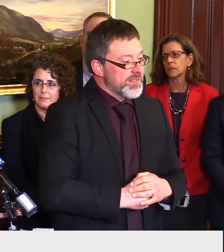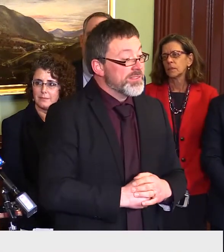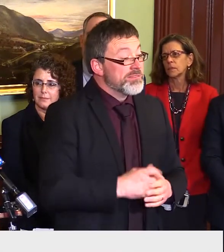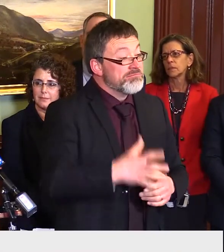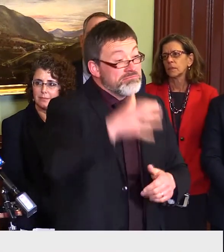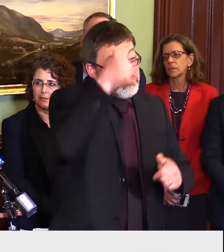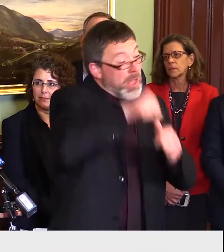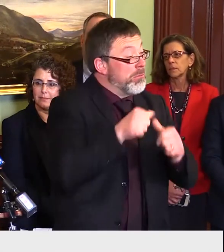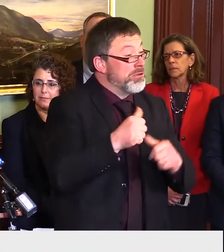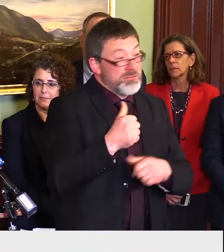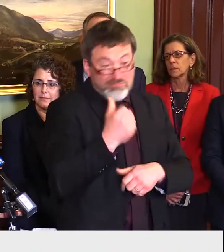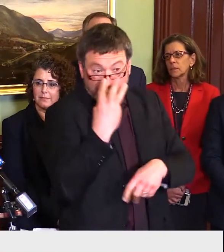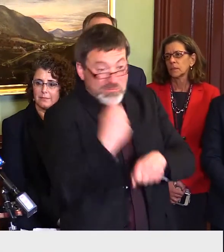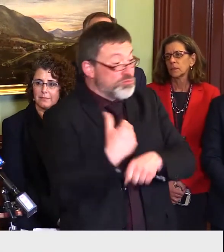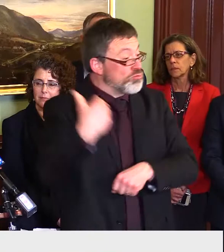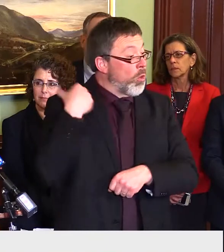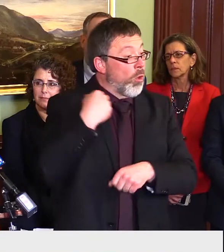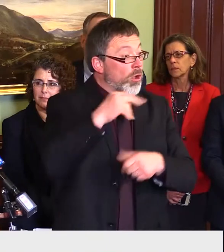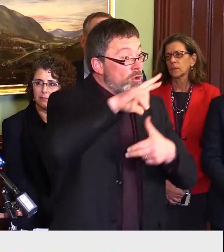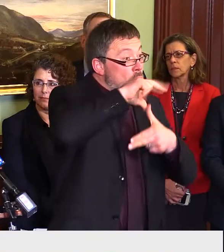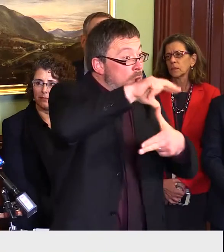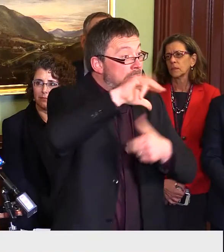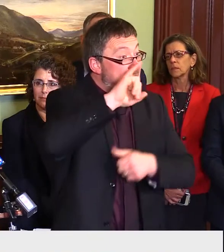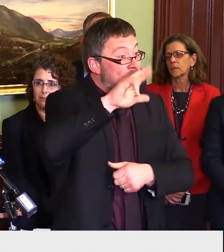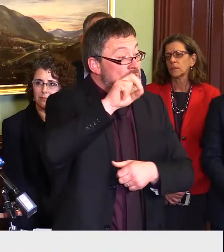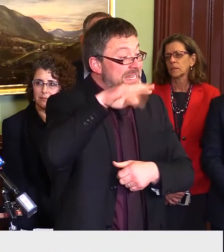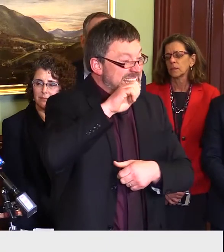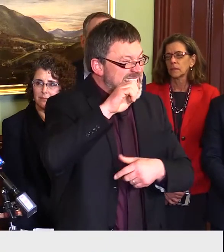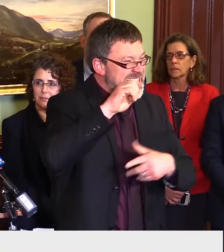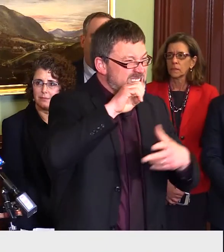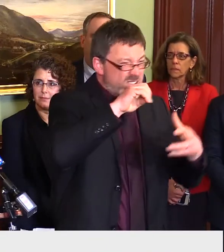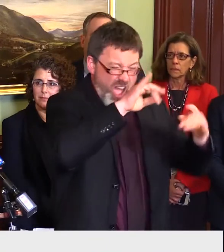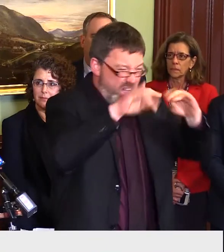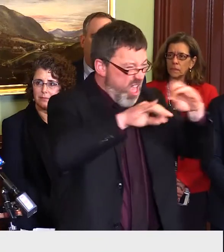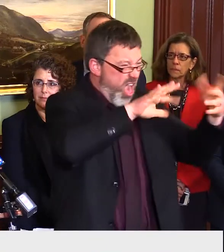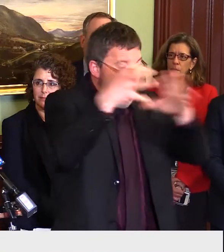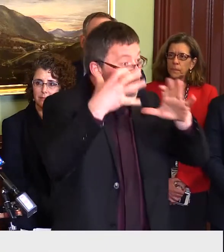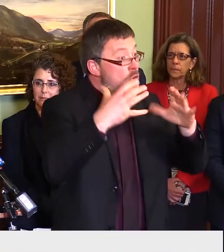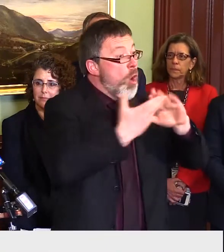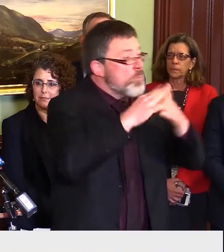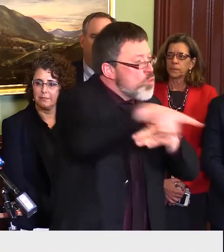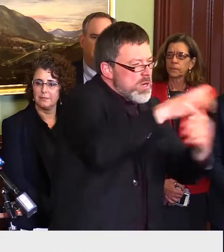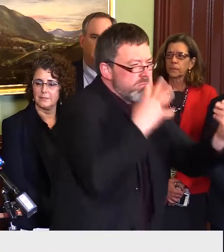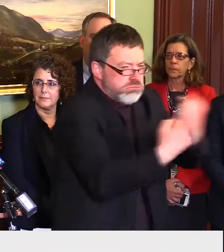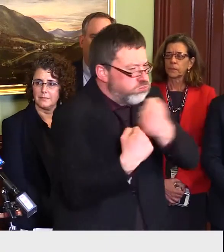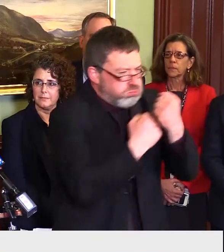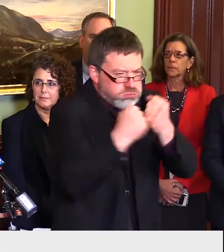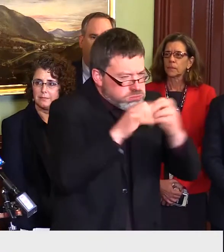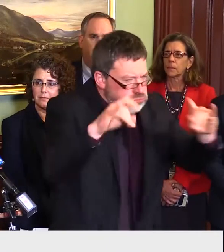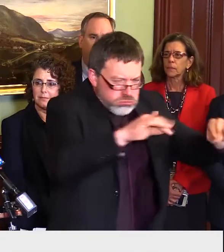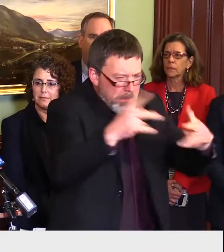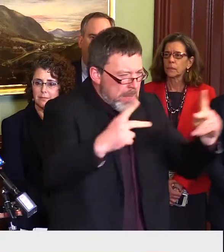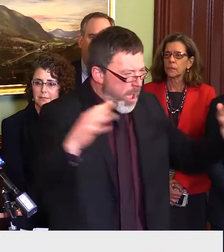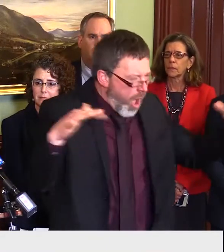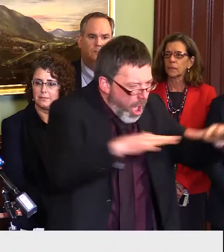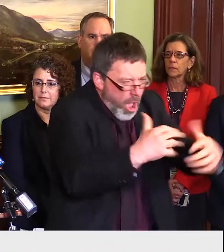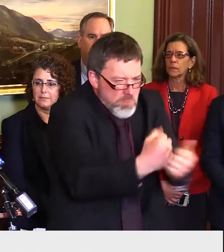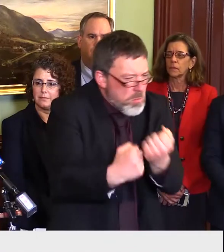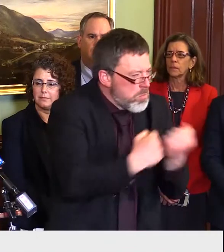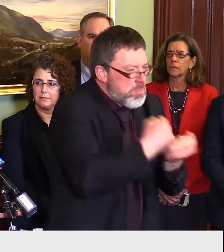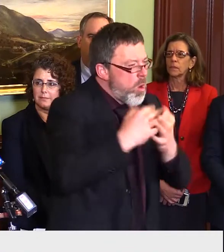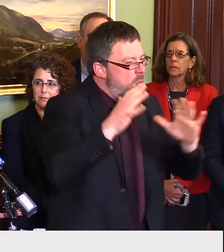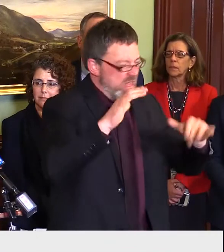part to help each other at this time of need, to show our children how the calm,